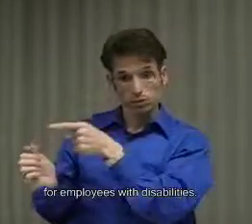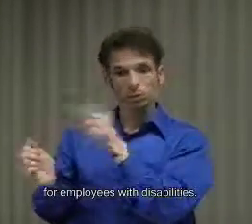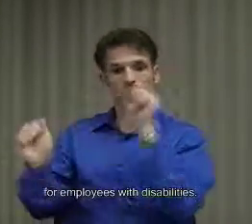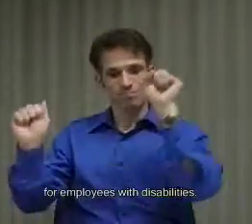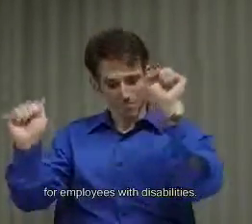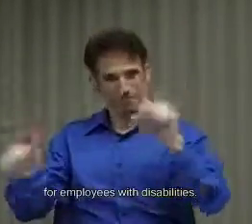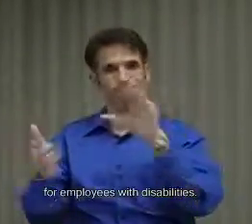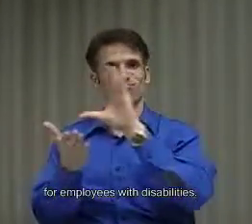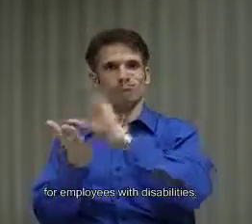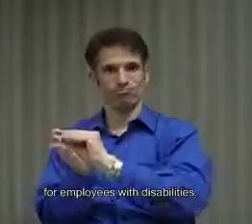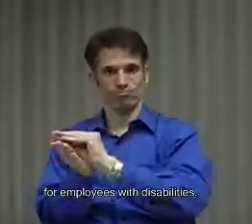with disabilities.